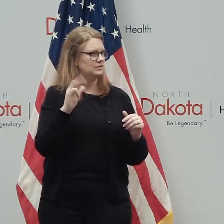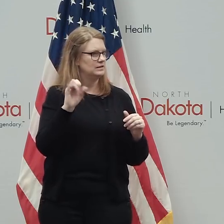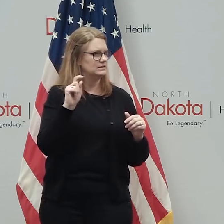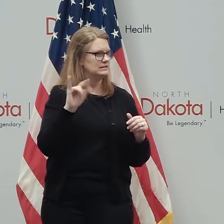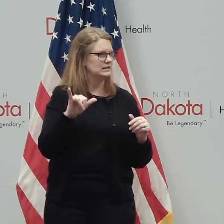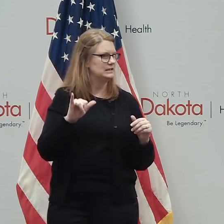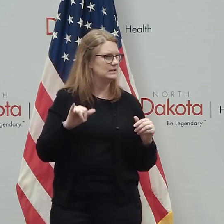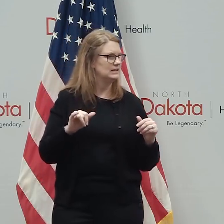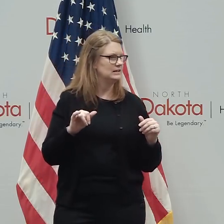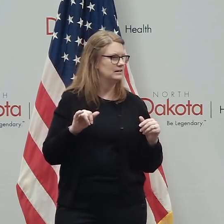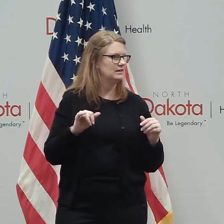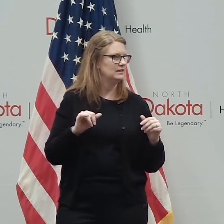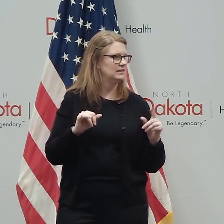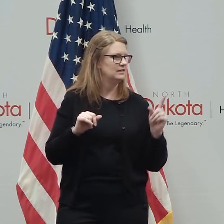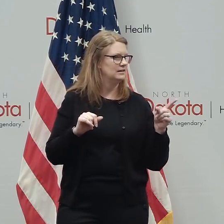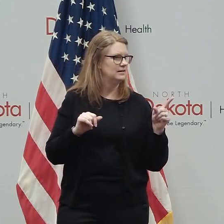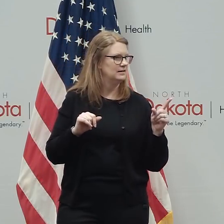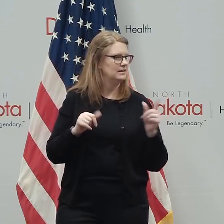one.